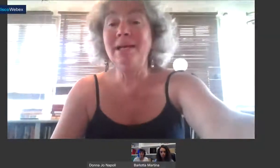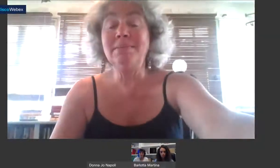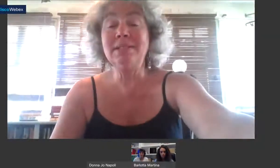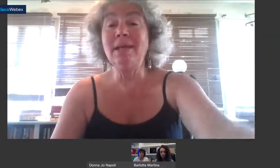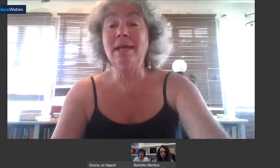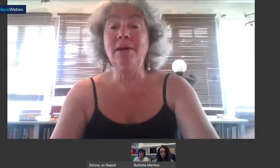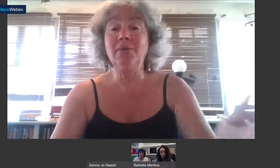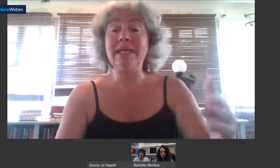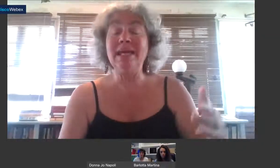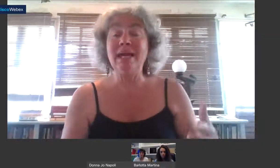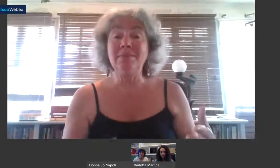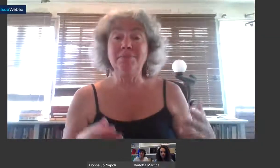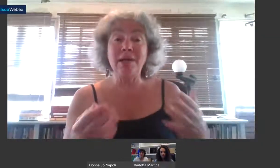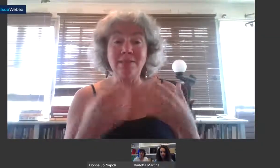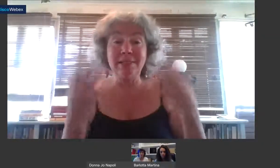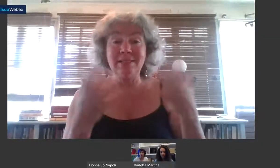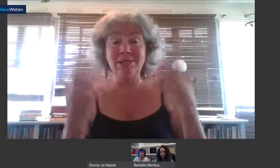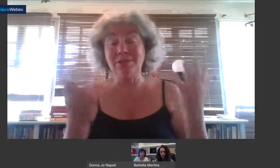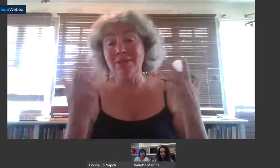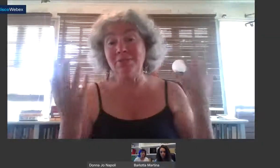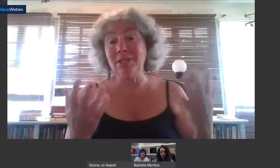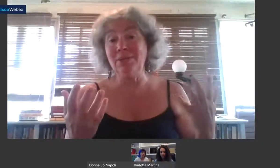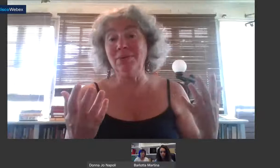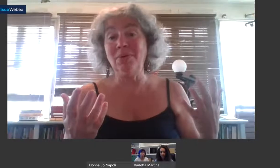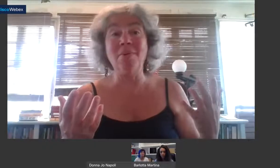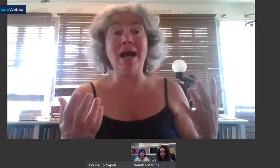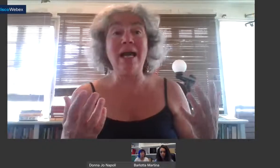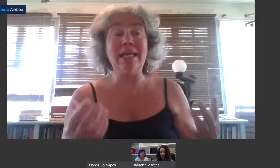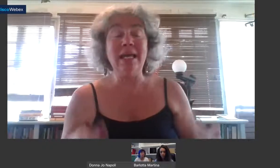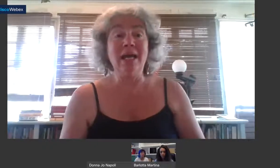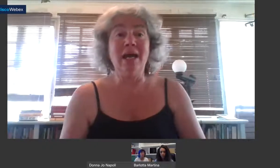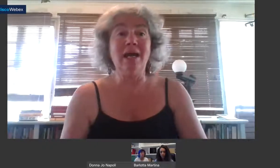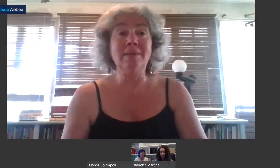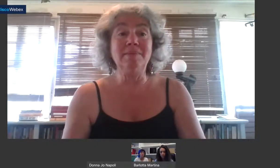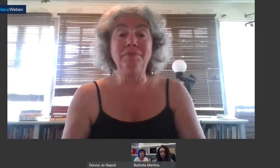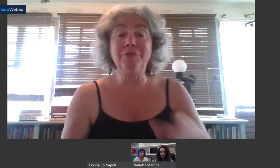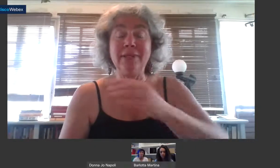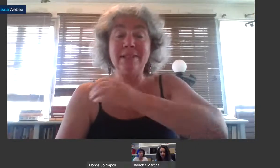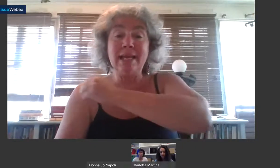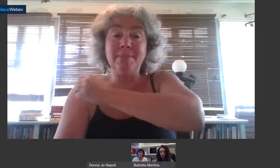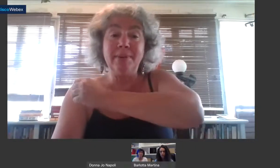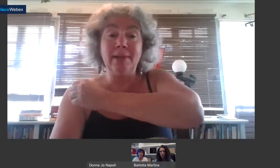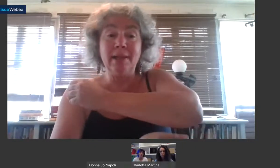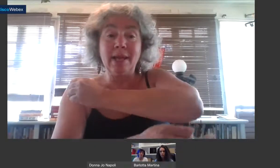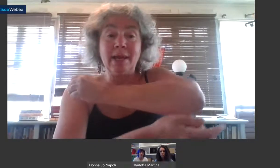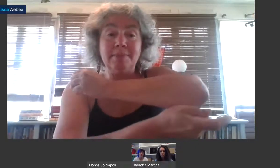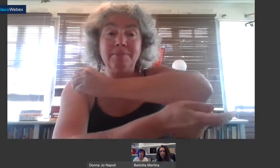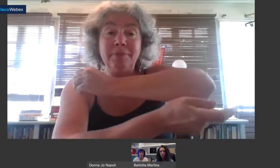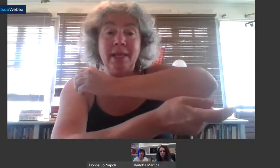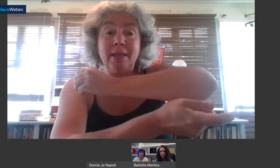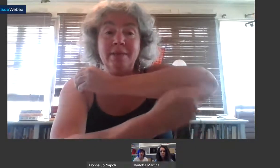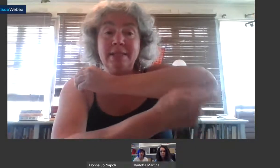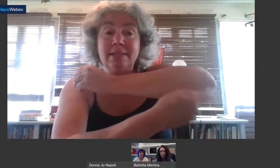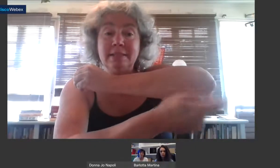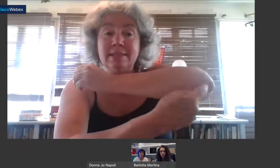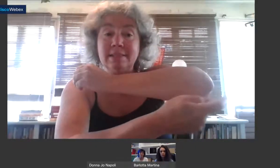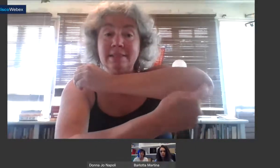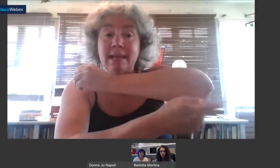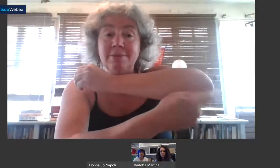sometimes we get proximalizations and we don't know why. For example, this is the sign